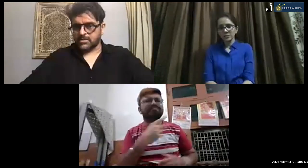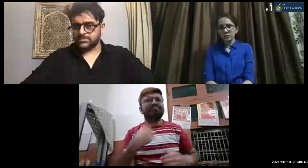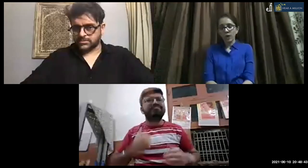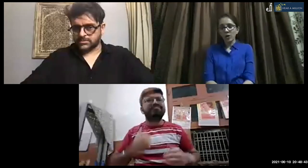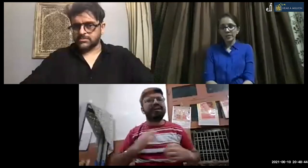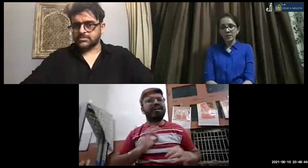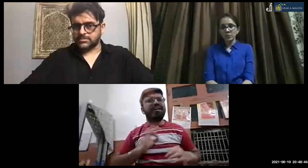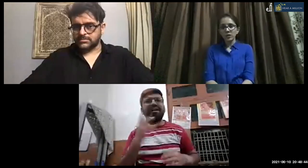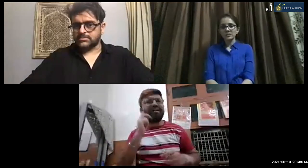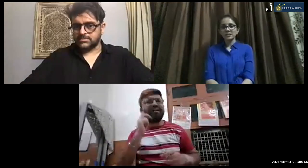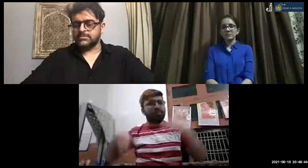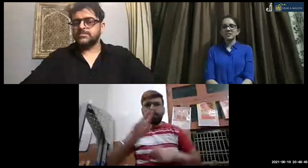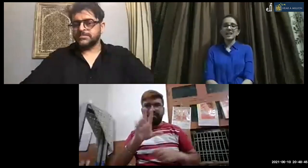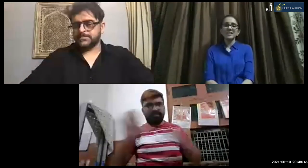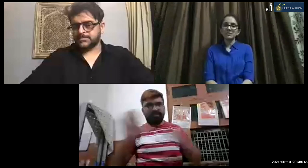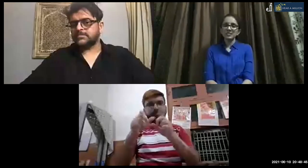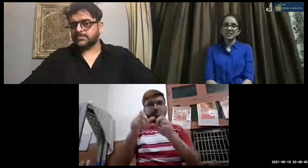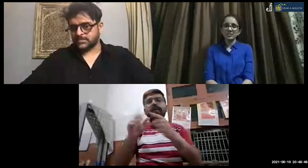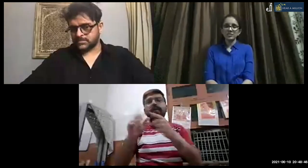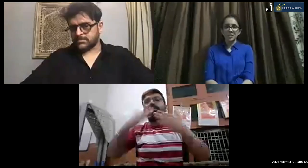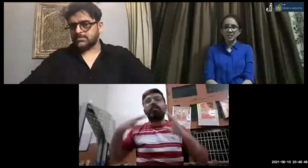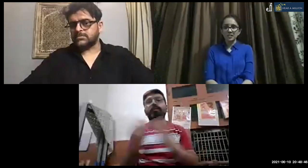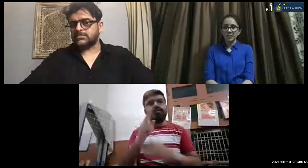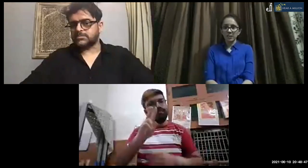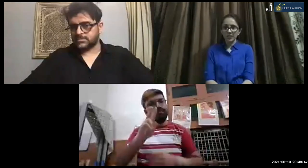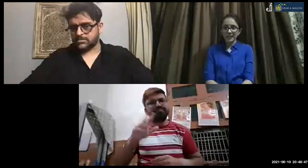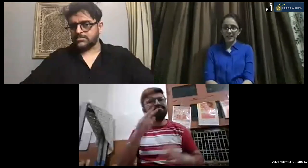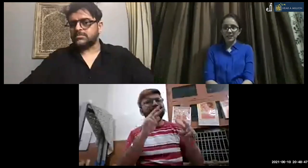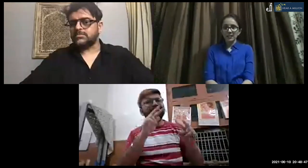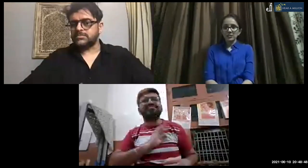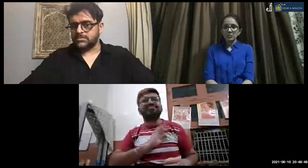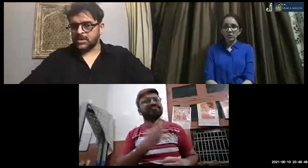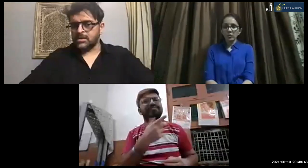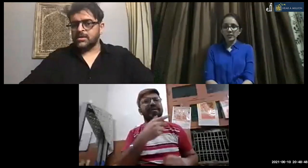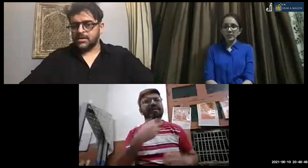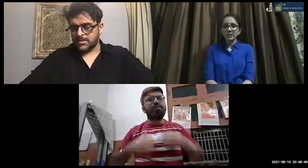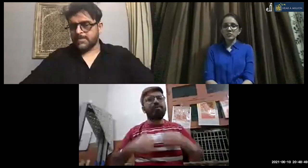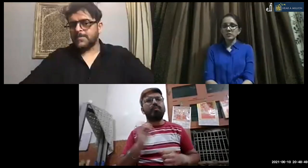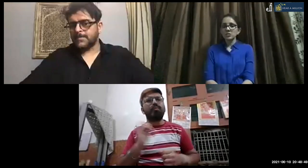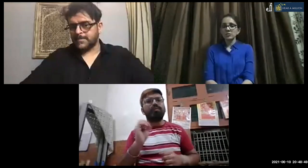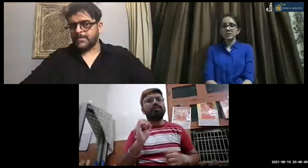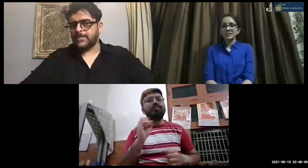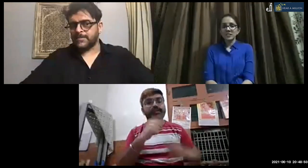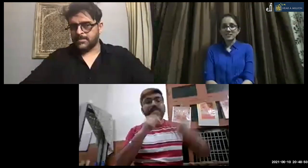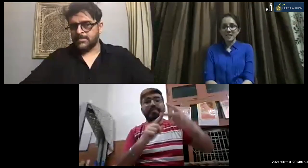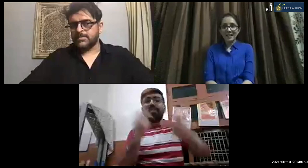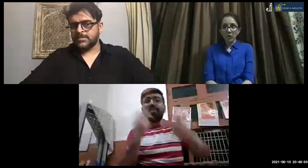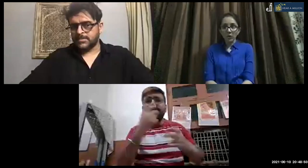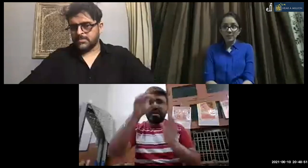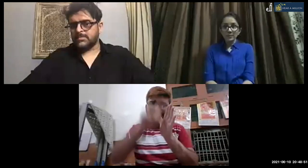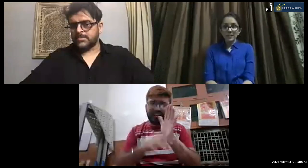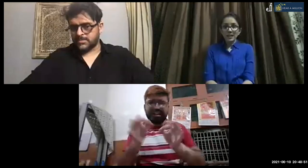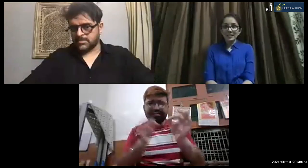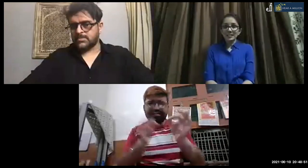ear and how a ear works and everything. I am definitely not interested in learning about that. So we 25 students don't feel interested at